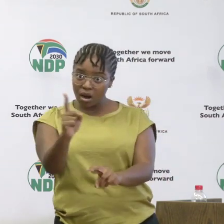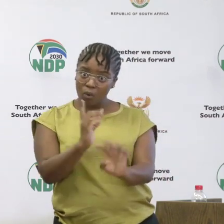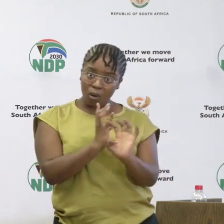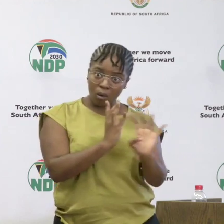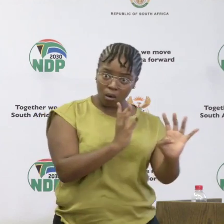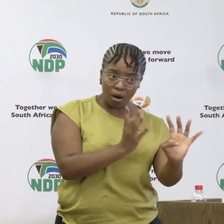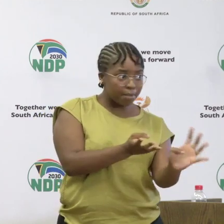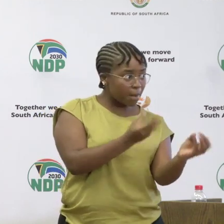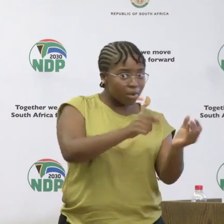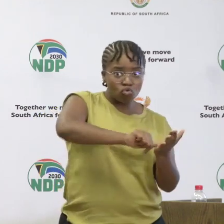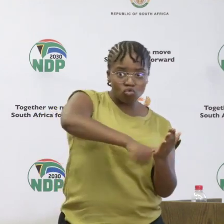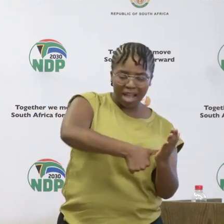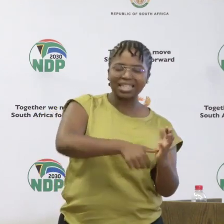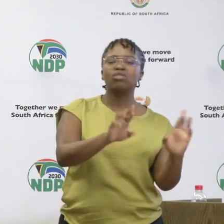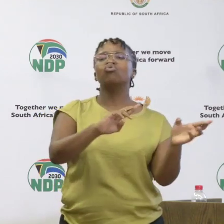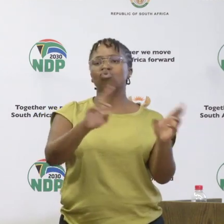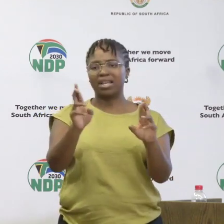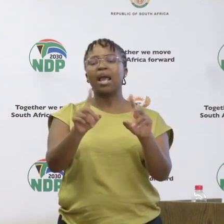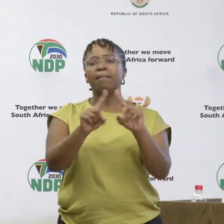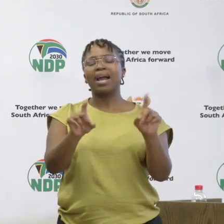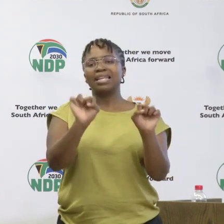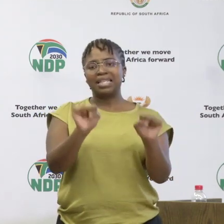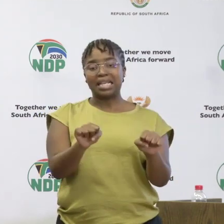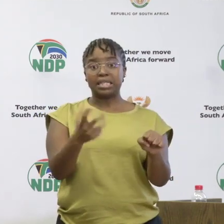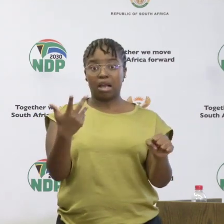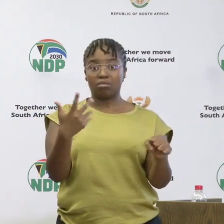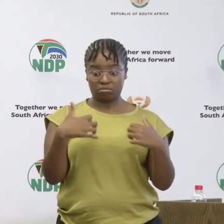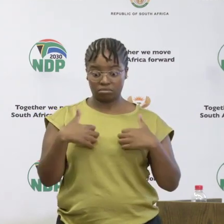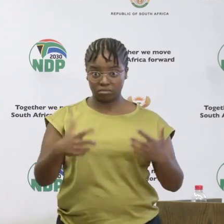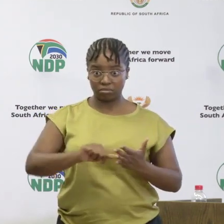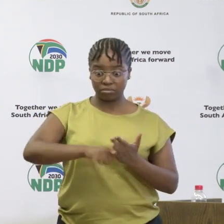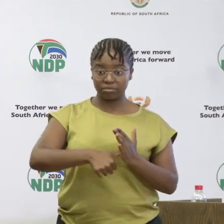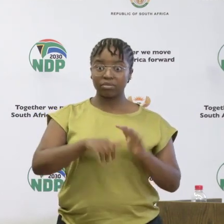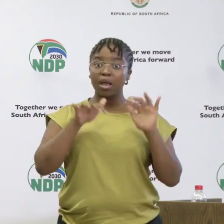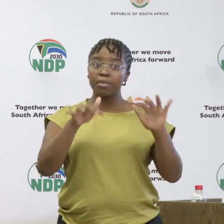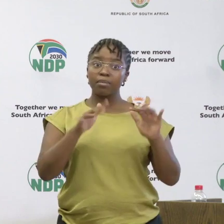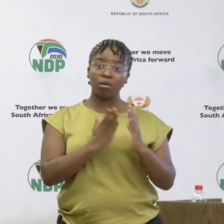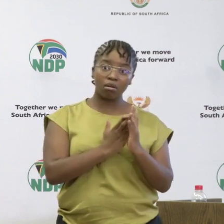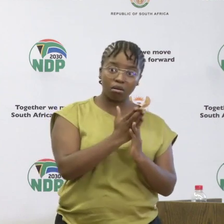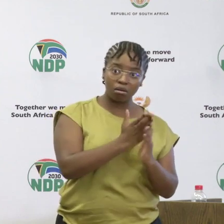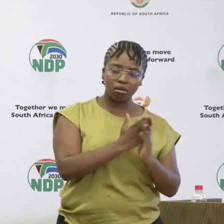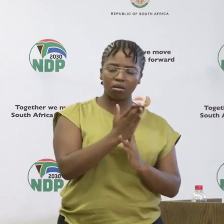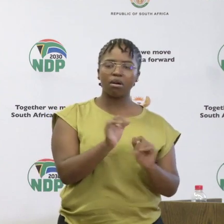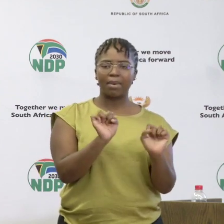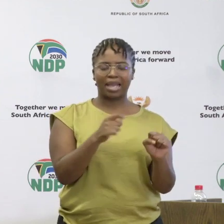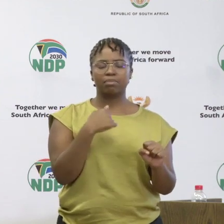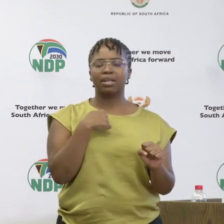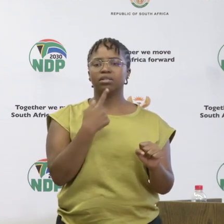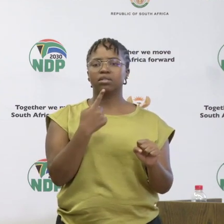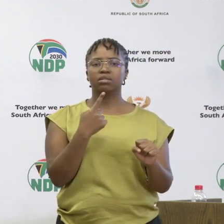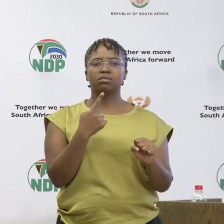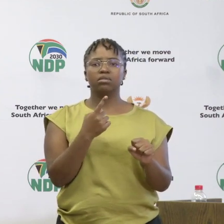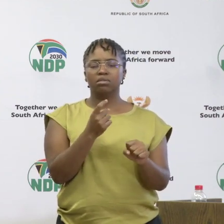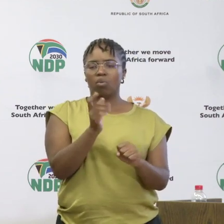systems are in place. But of course, the test will be when the social grants, when the people want to access their social grants. We